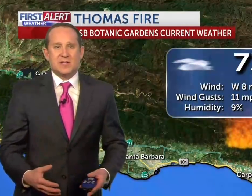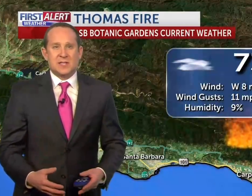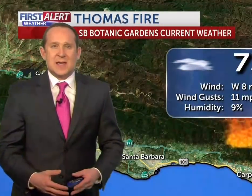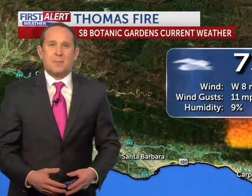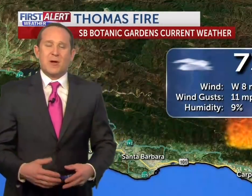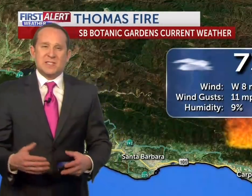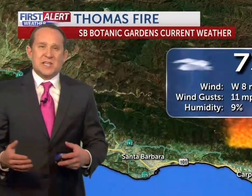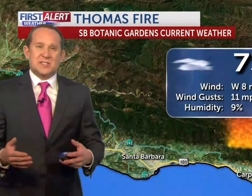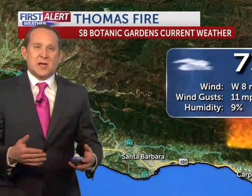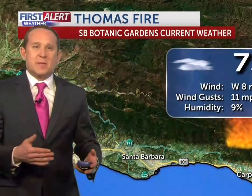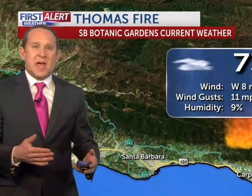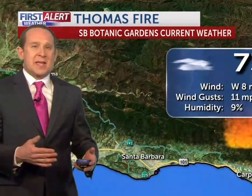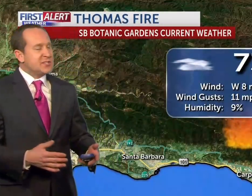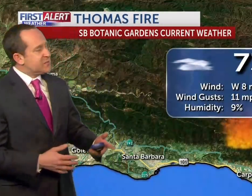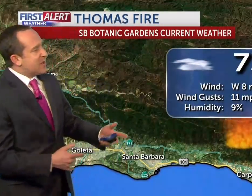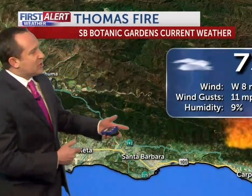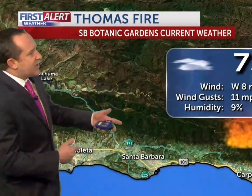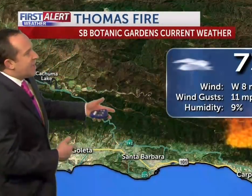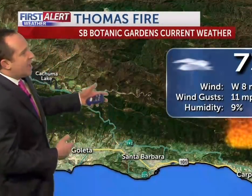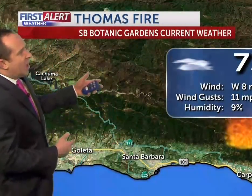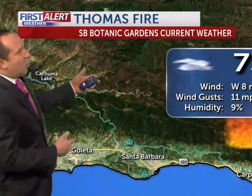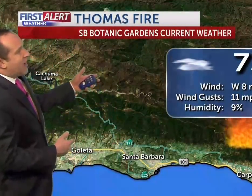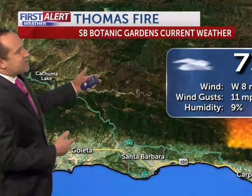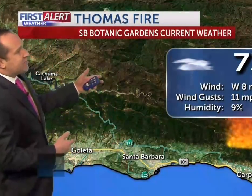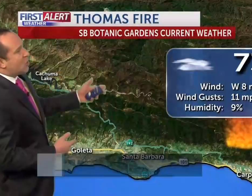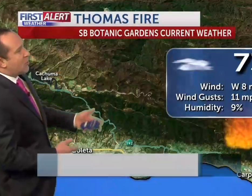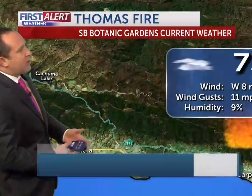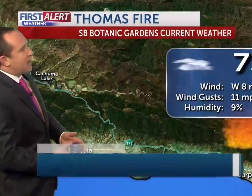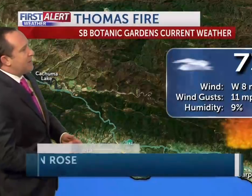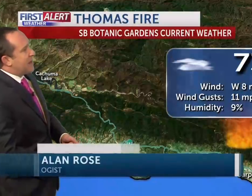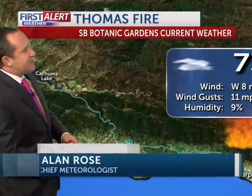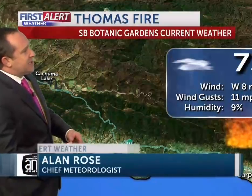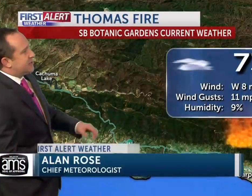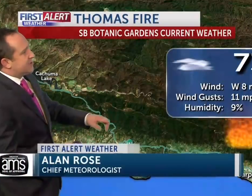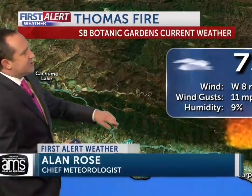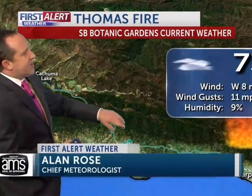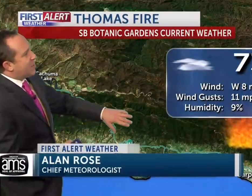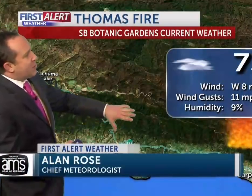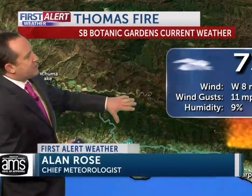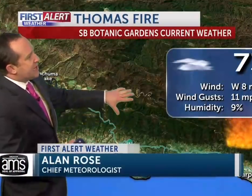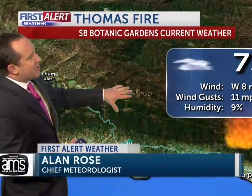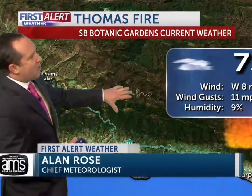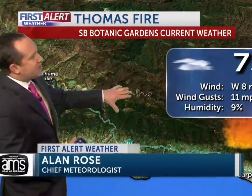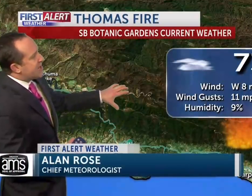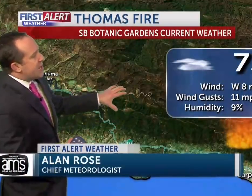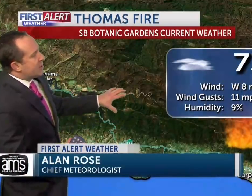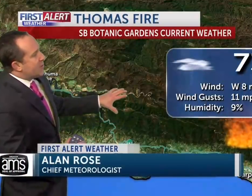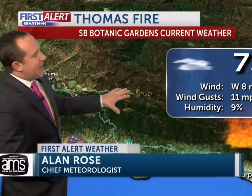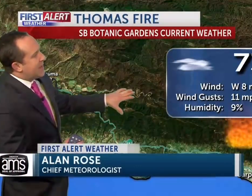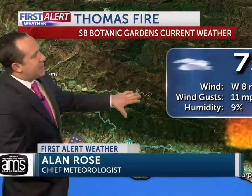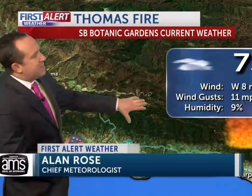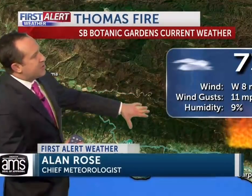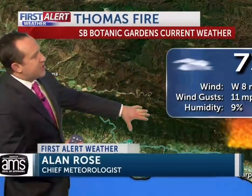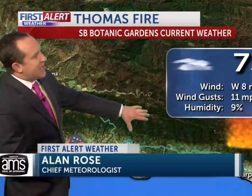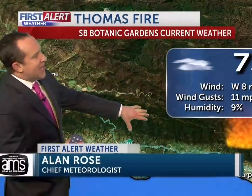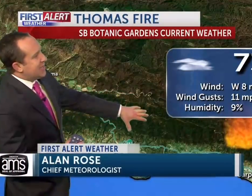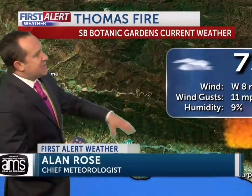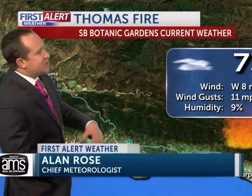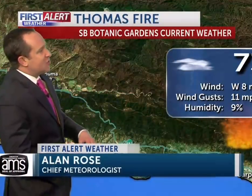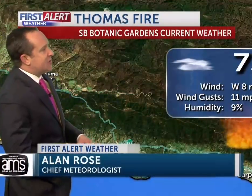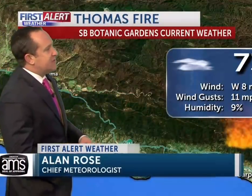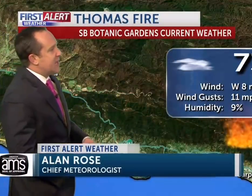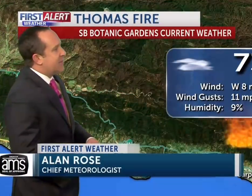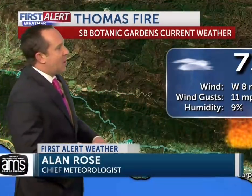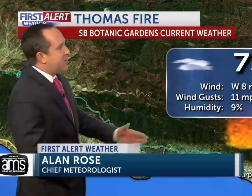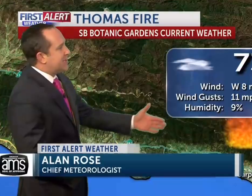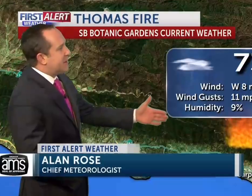wind in these areas. It can get breezy in some canyons, especially west of Carpinteria and Montecito. So the Santa Barbara Botanic Gardens, located in the Mission